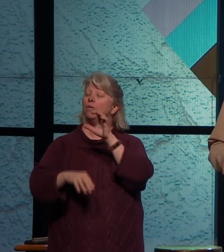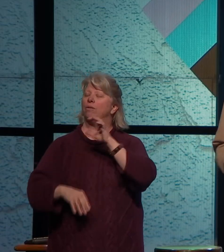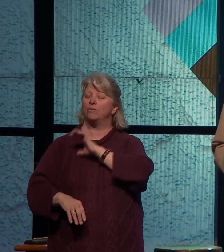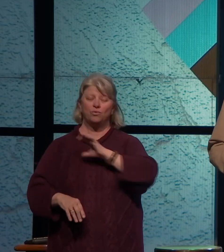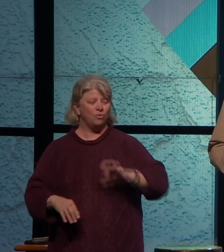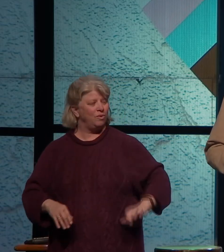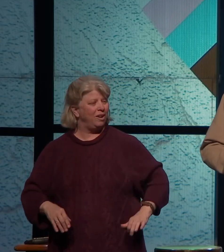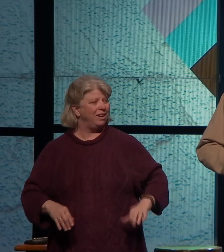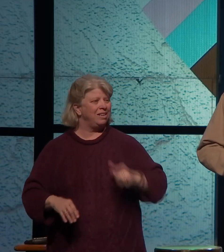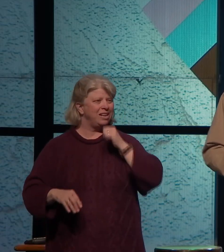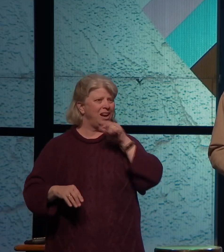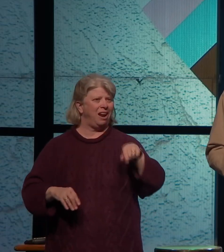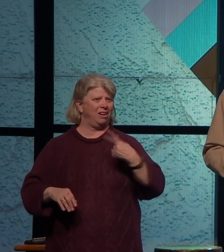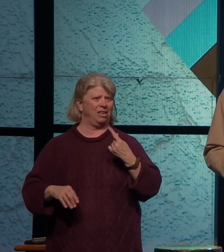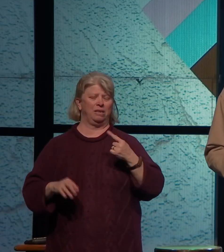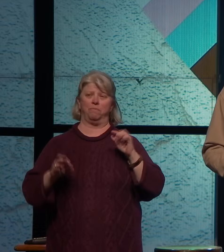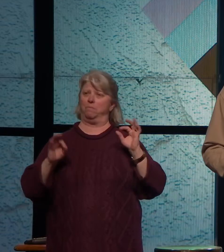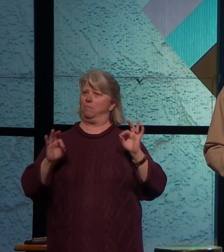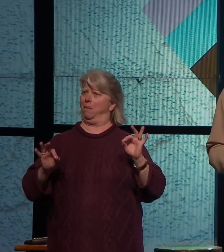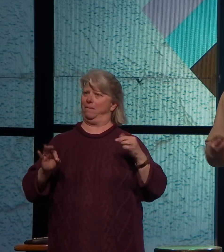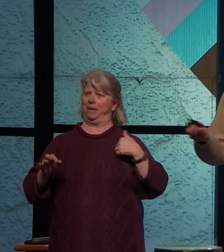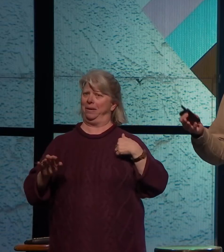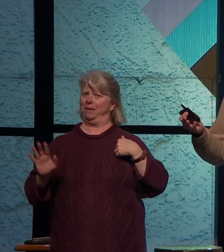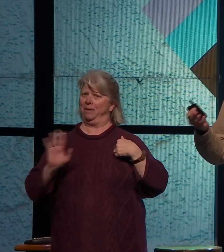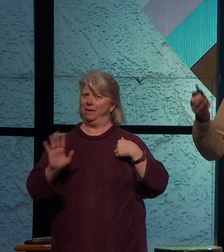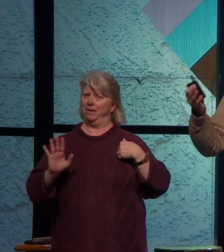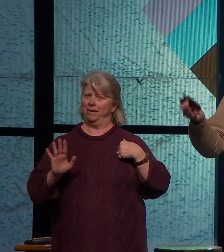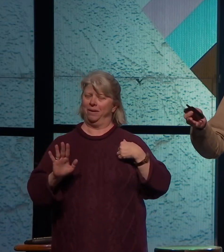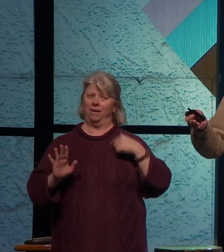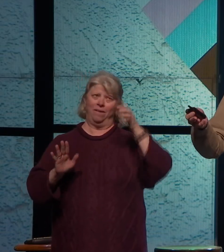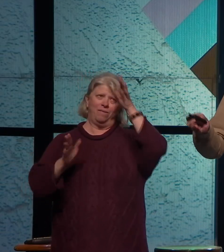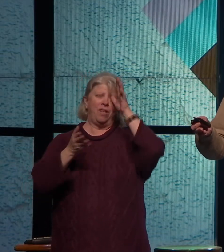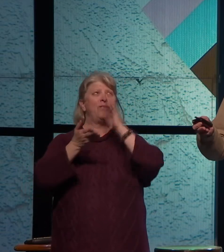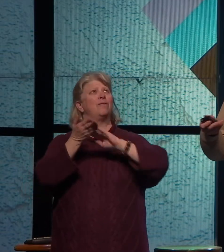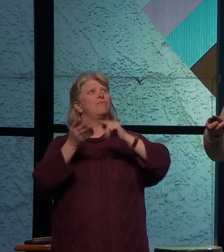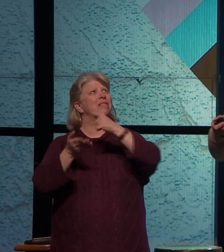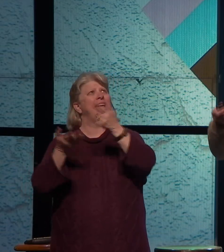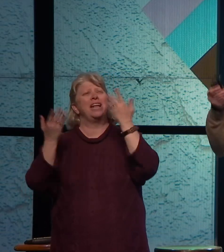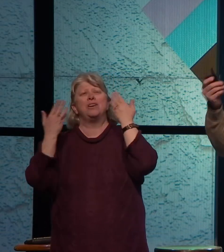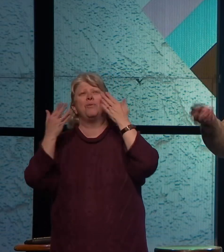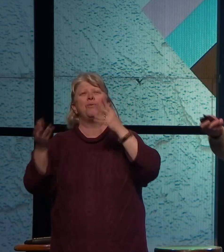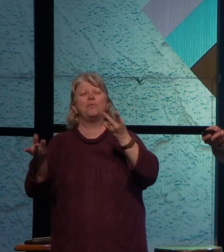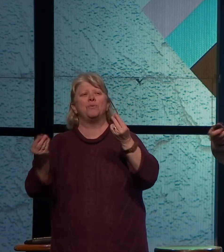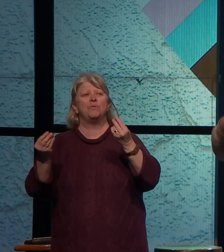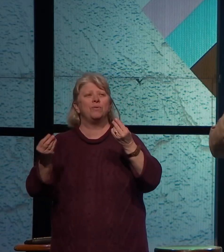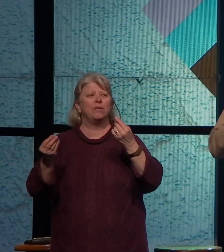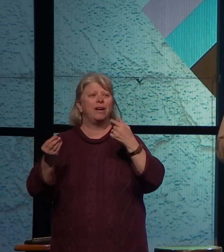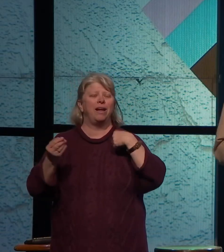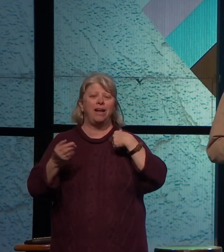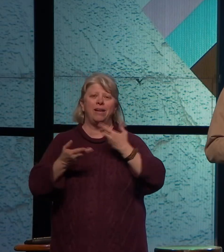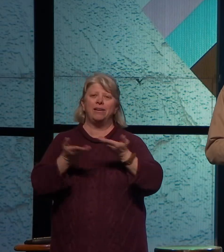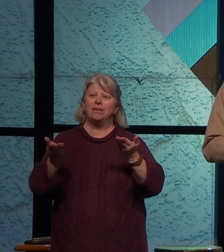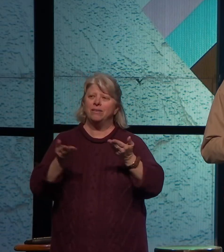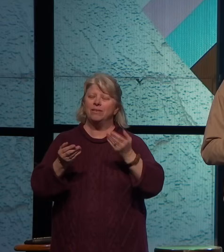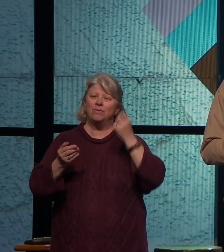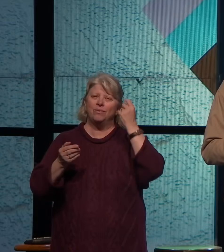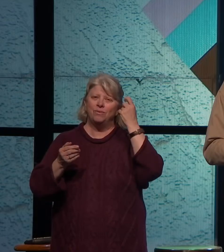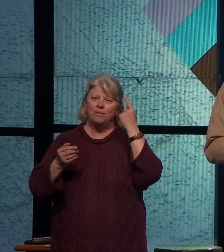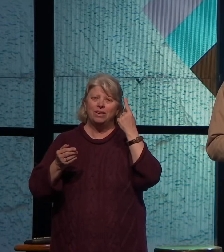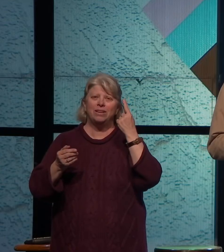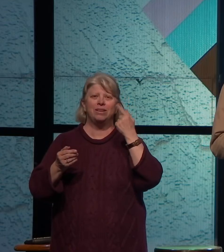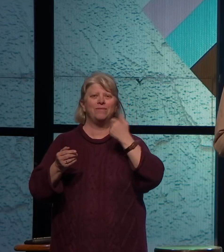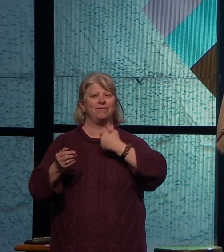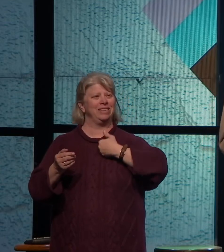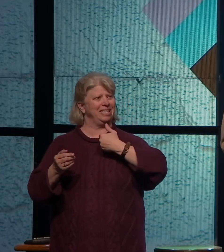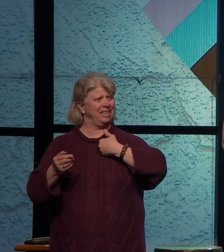not moral perfection. It's, Father, forgive them, for they know not what they do. Because when I pray that prayer, I'm realizing I need it myself,